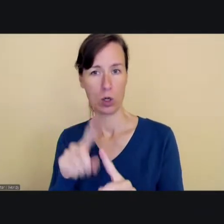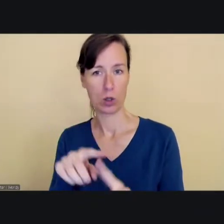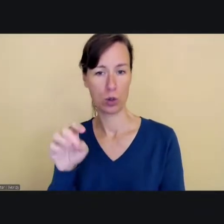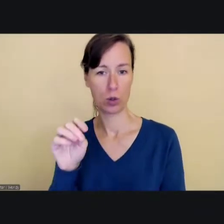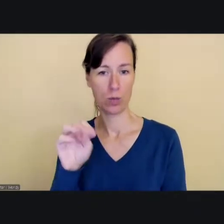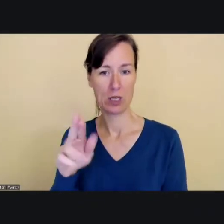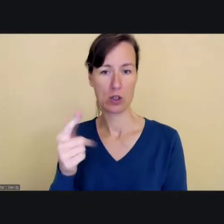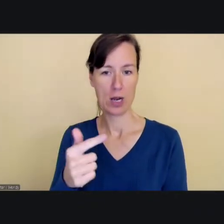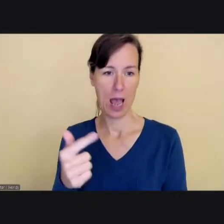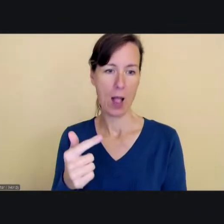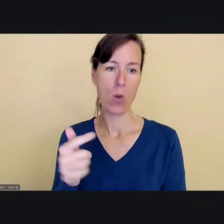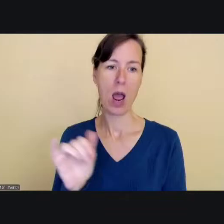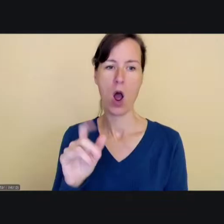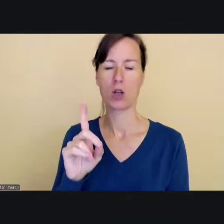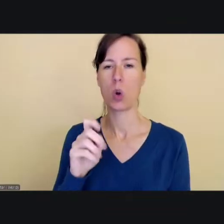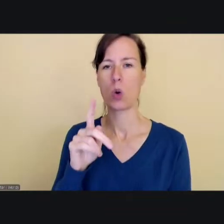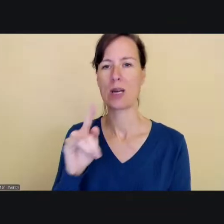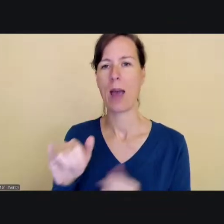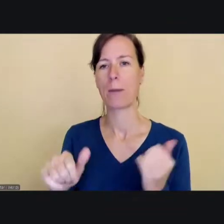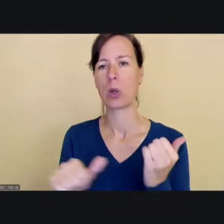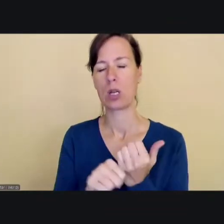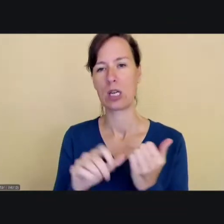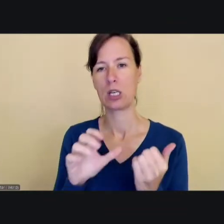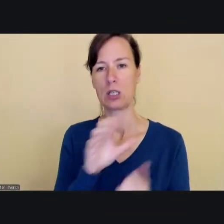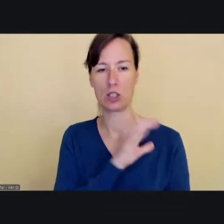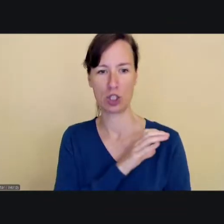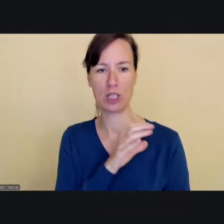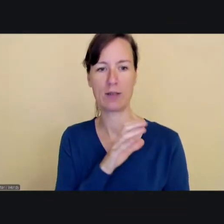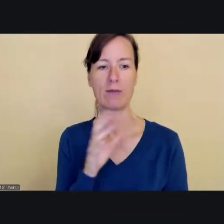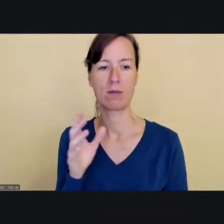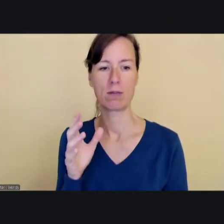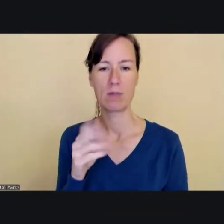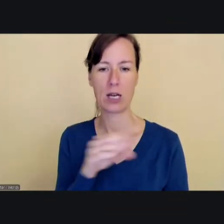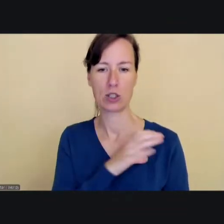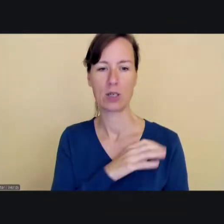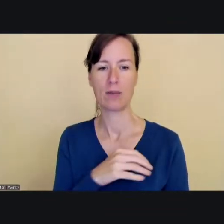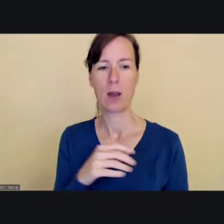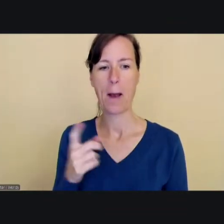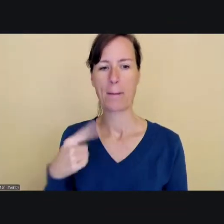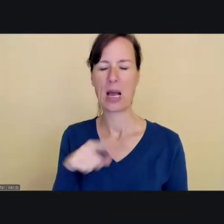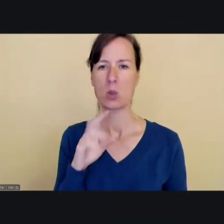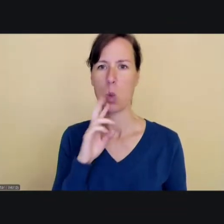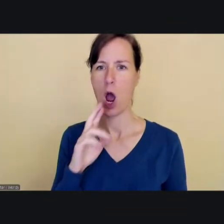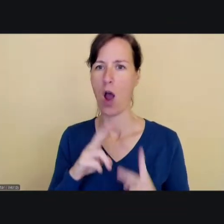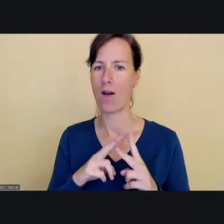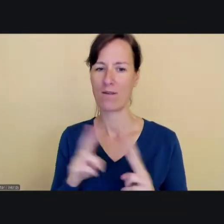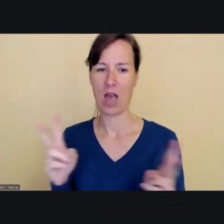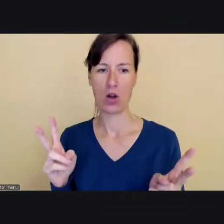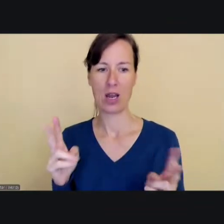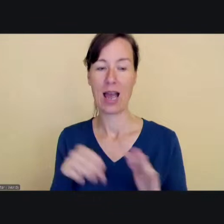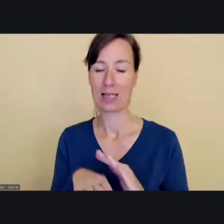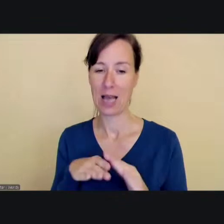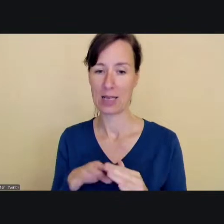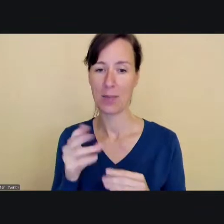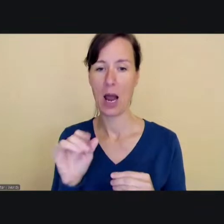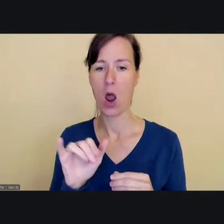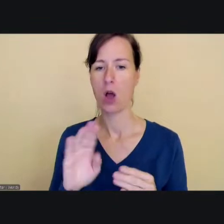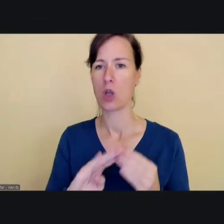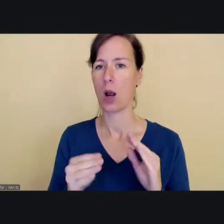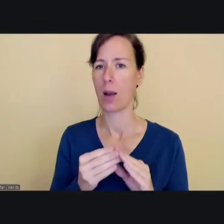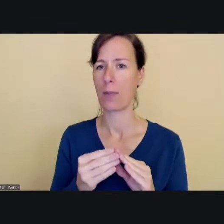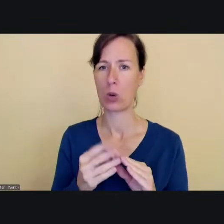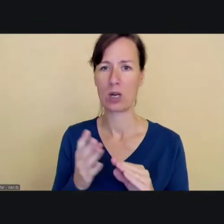of, because we are very accessible and we are very community oriented. So, we're constantly with our neighbors,